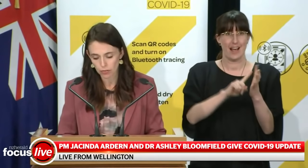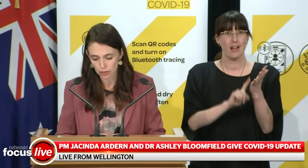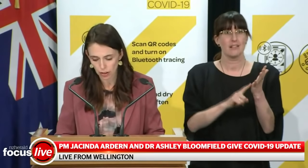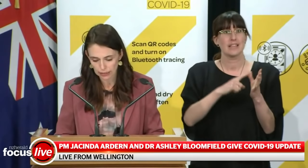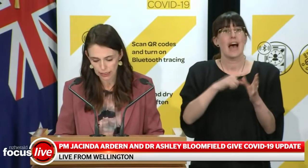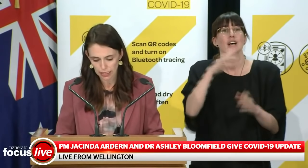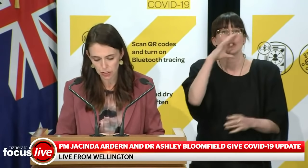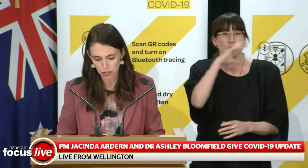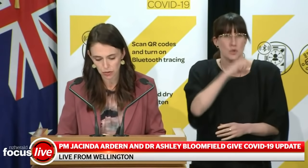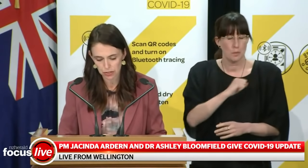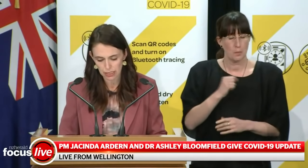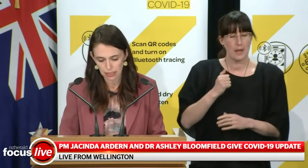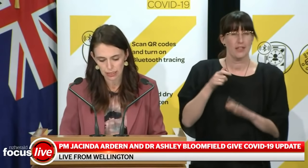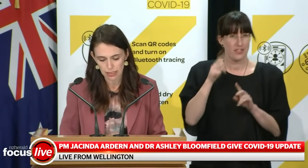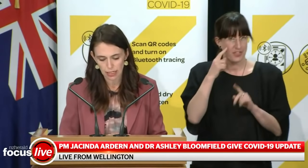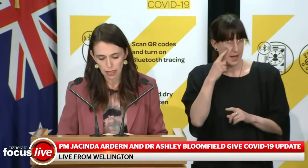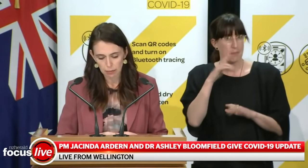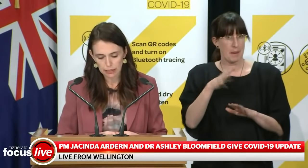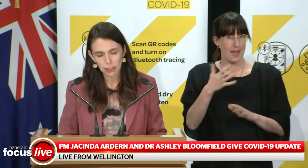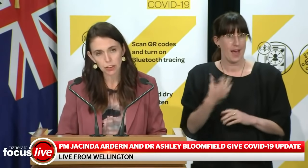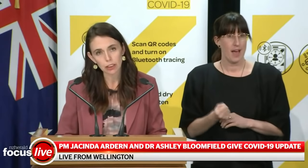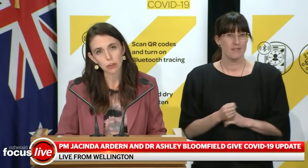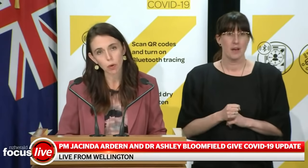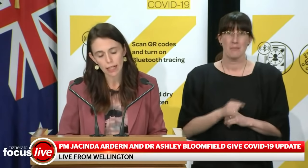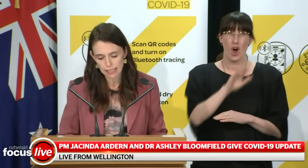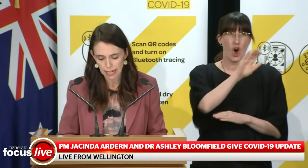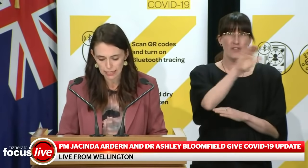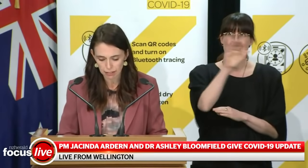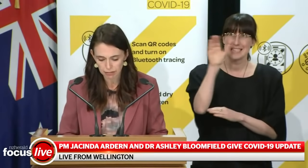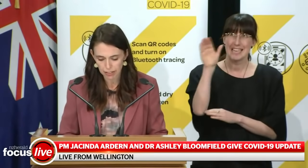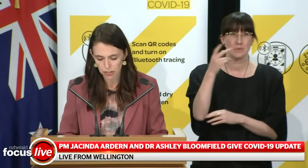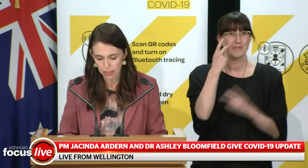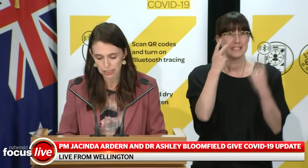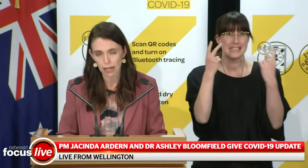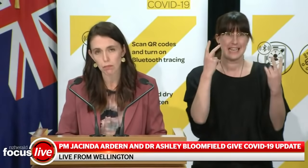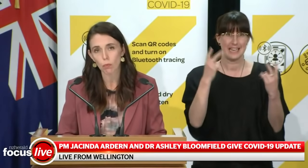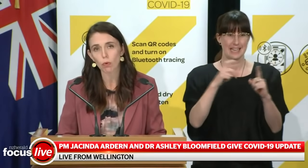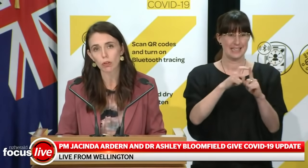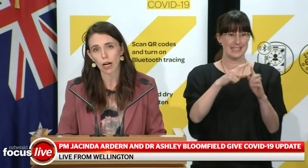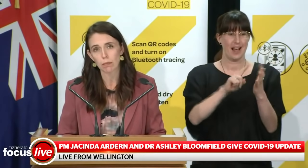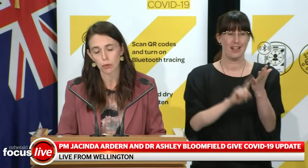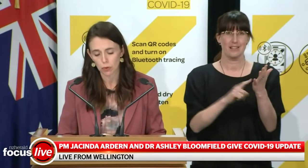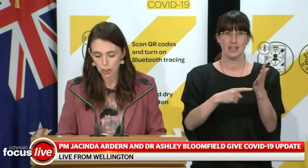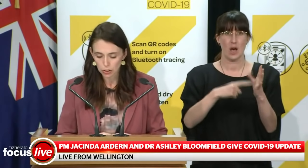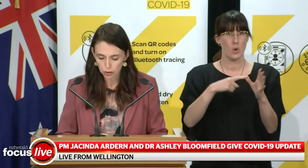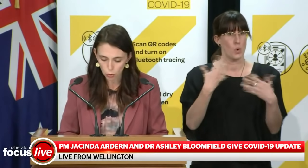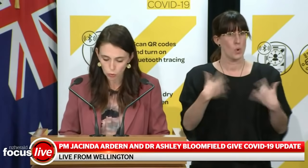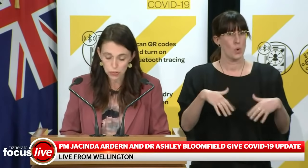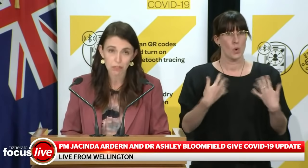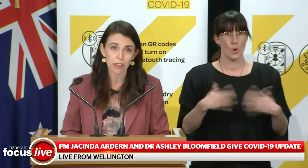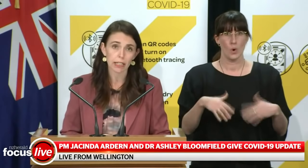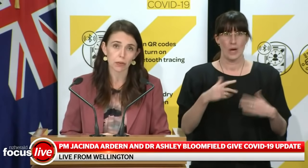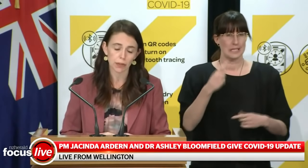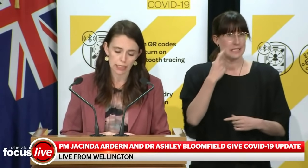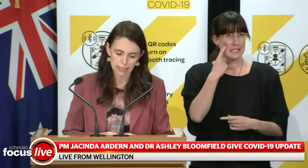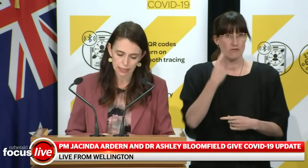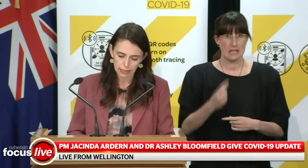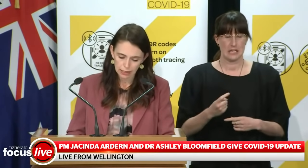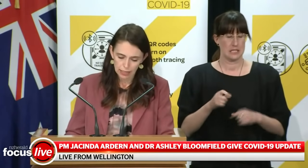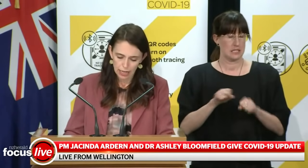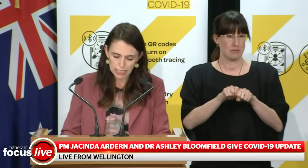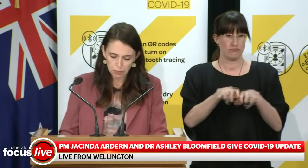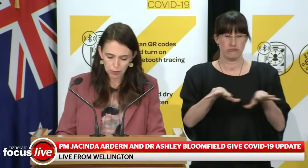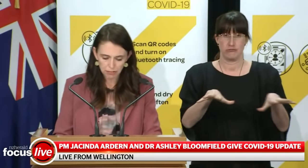of COVID-19 shows that it is potentially twice as infectious and more liable to cause severe